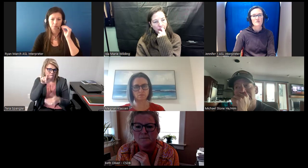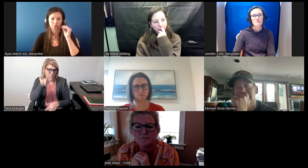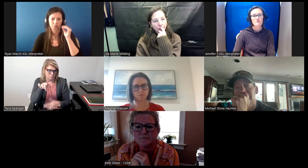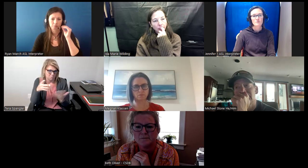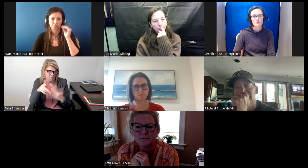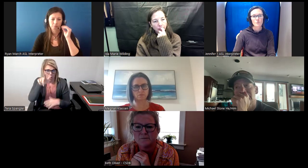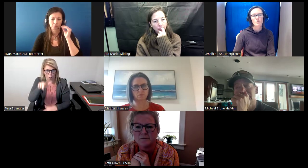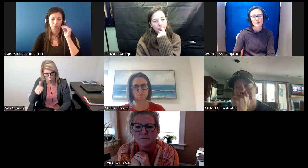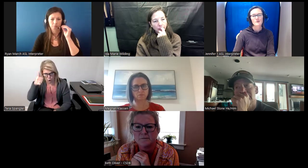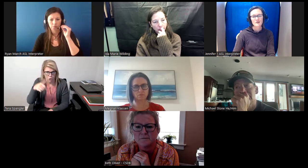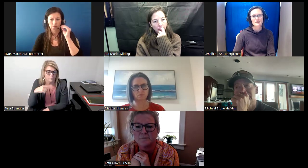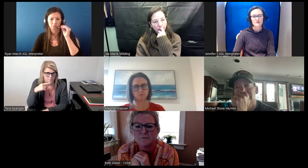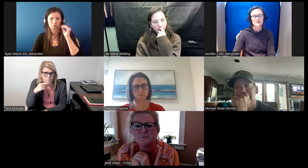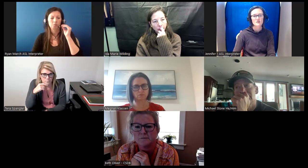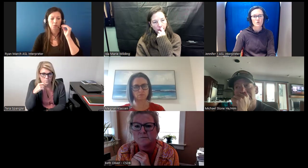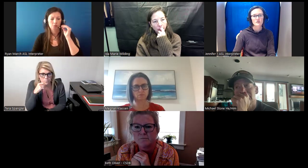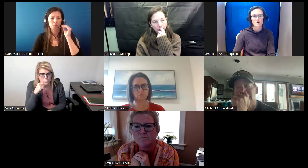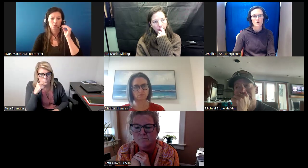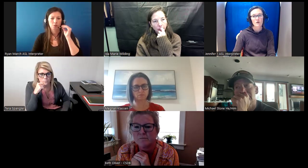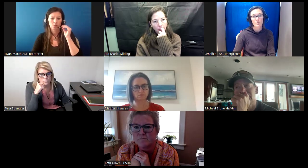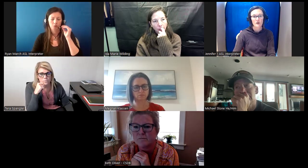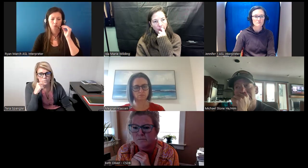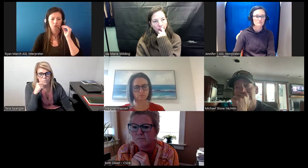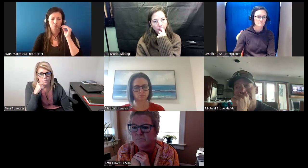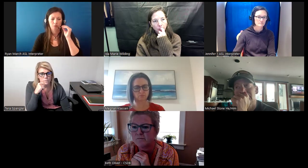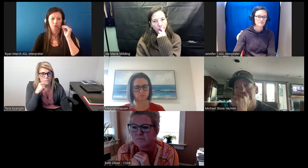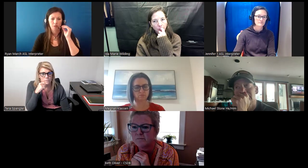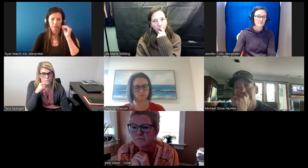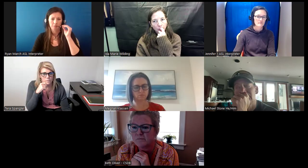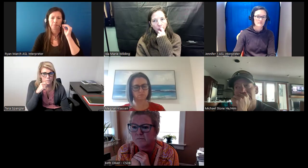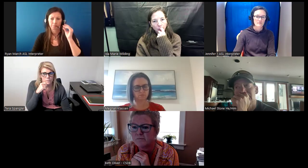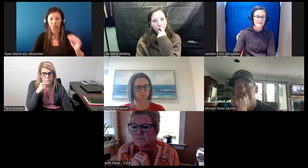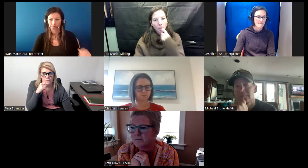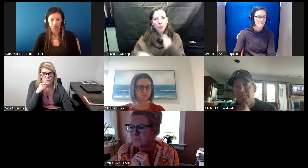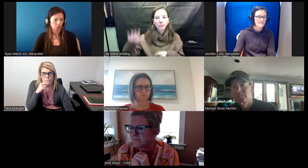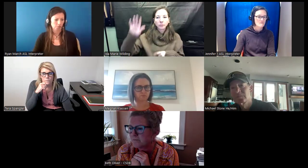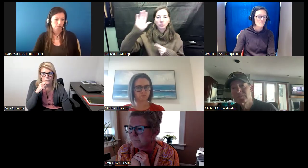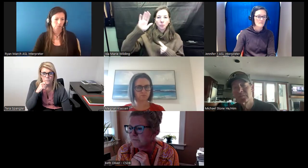that will probably be scored low or lower.